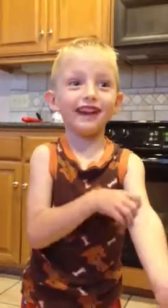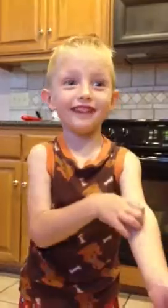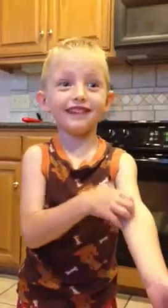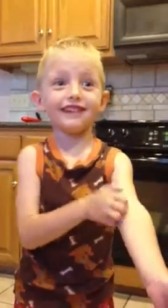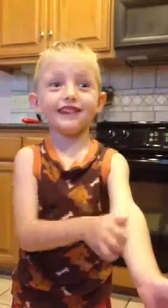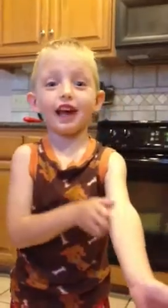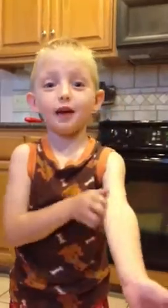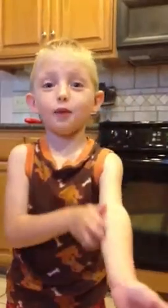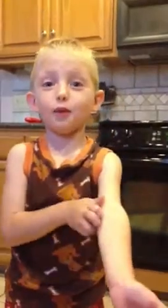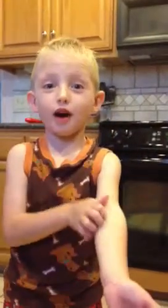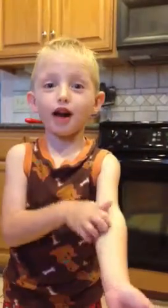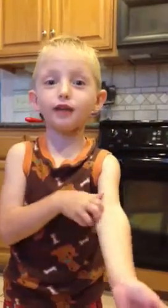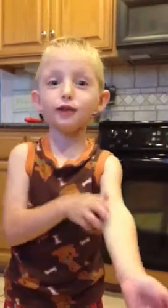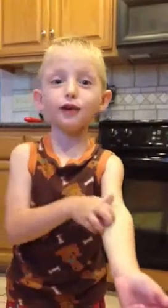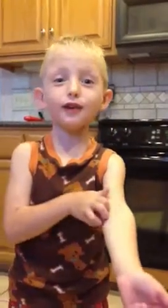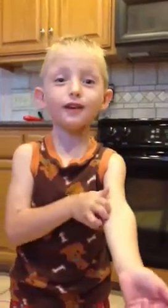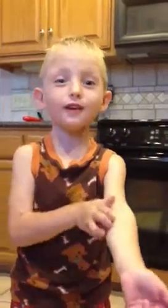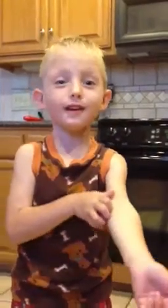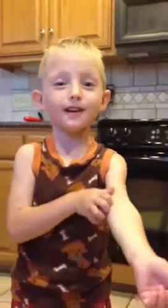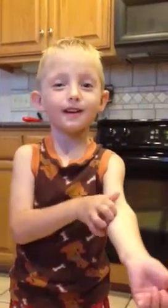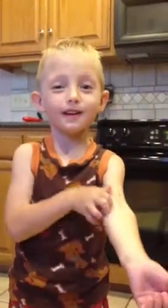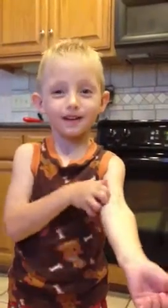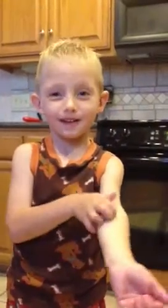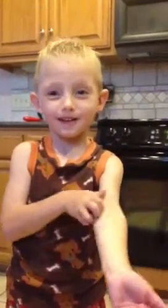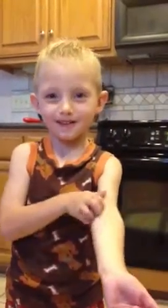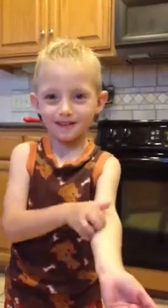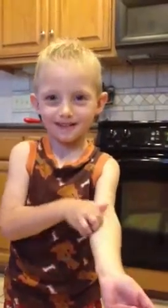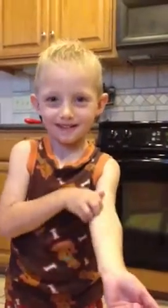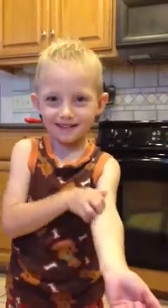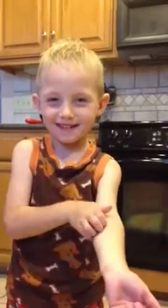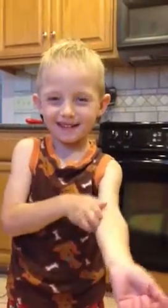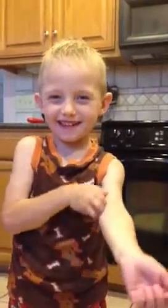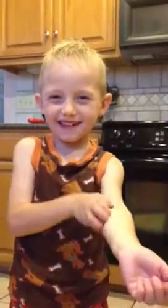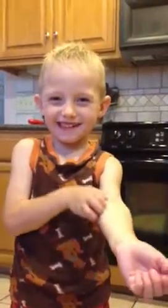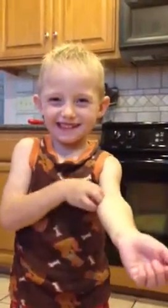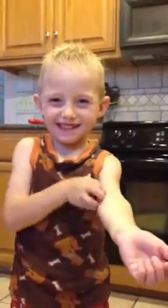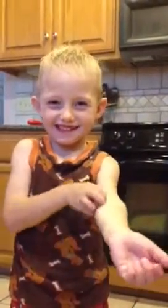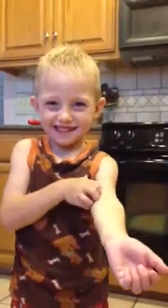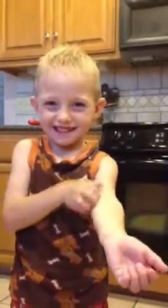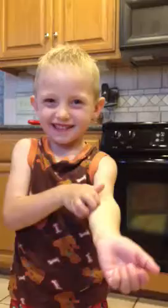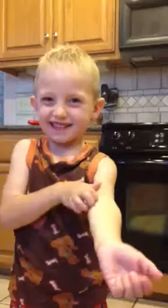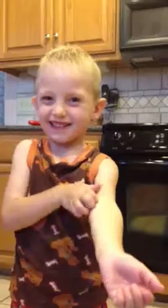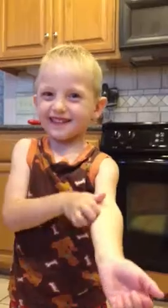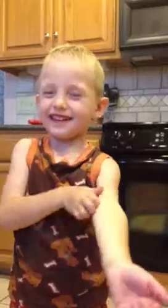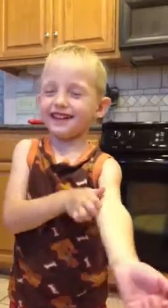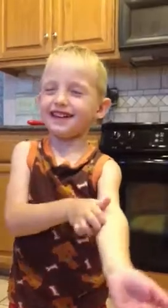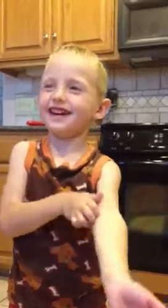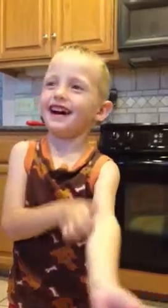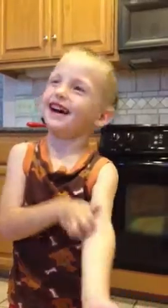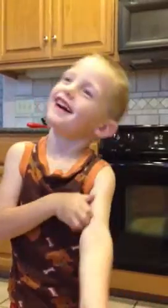Maybe Tablewiser? Tablewiser? Yes. Why is that?